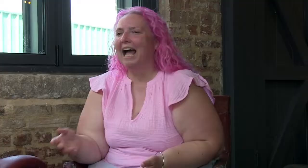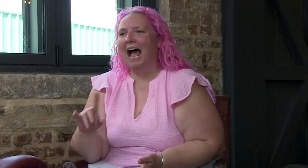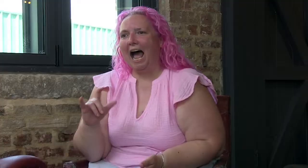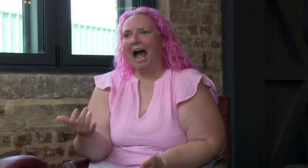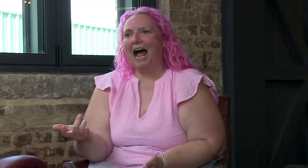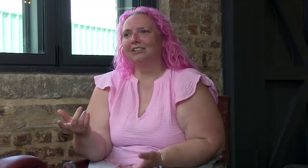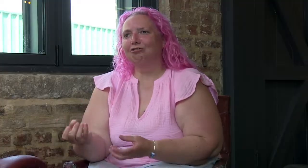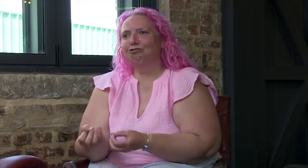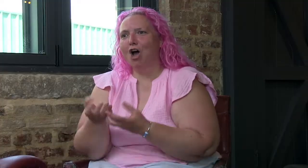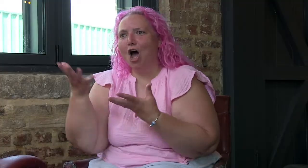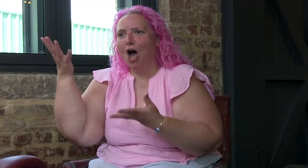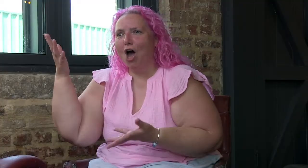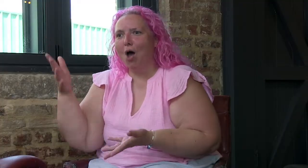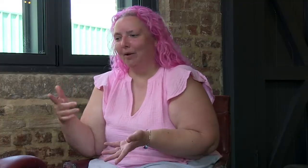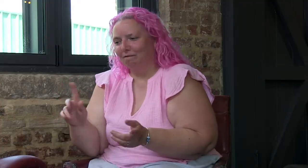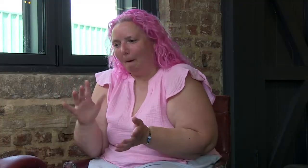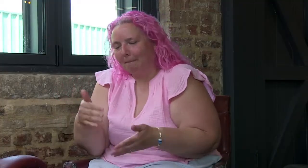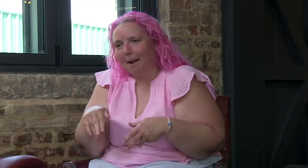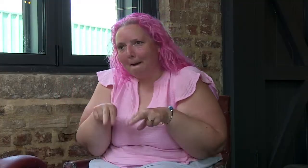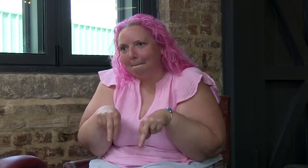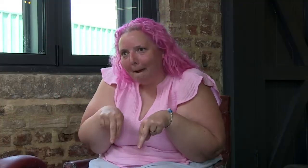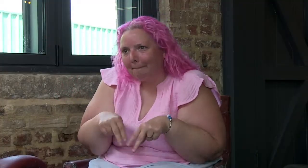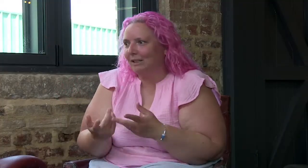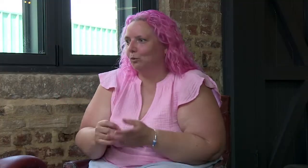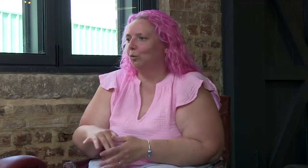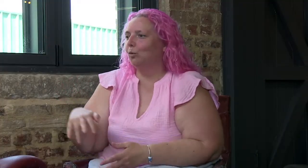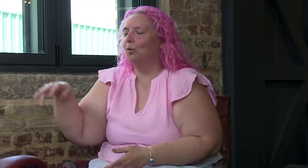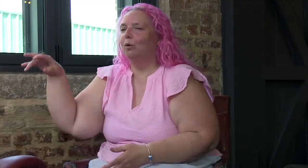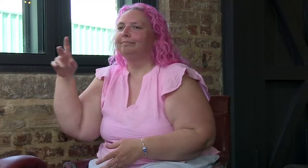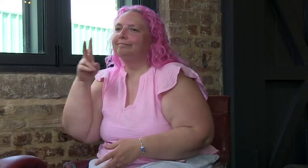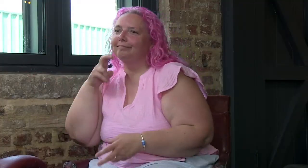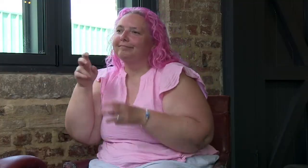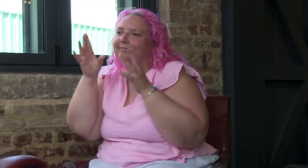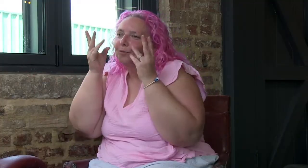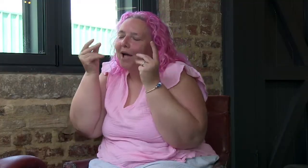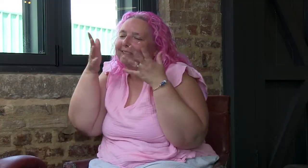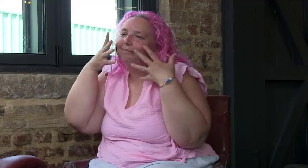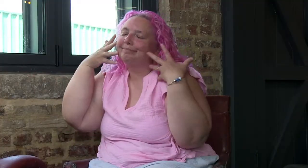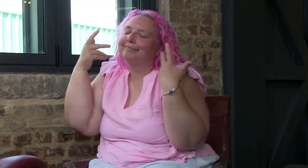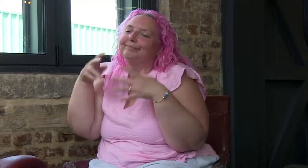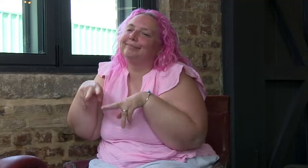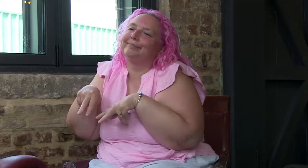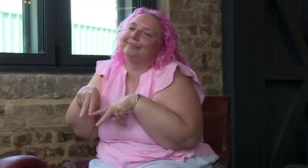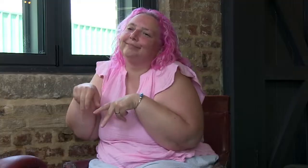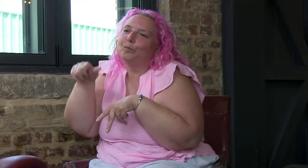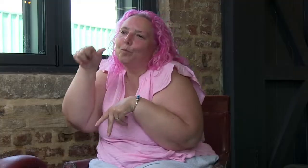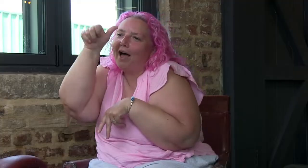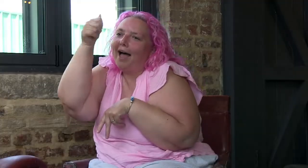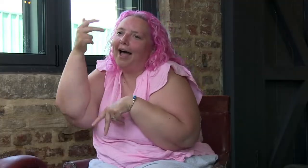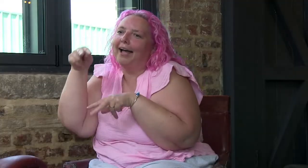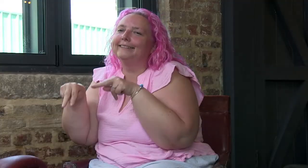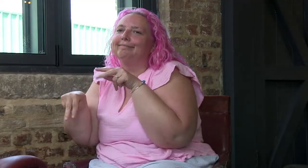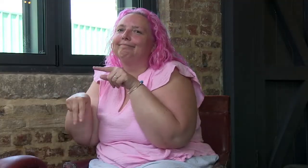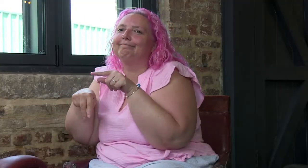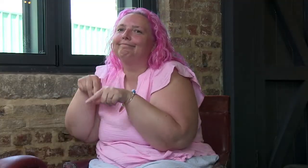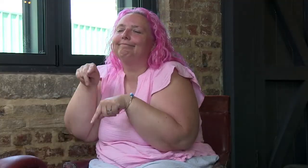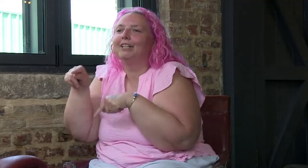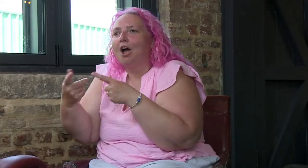are babies, and they No. grow. You know, they go from little puppies to big dogs, or very